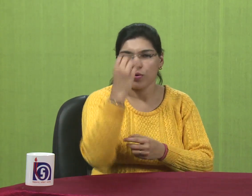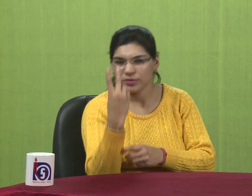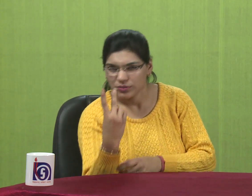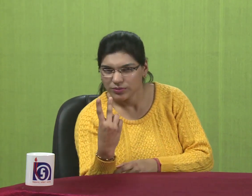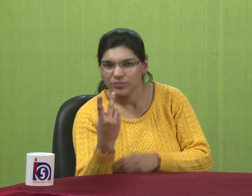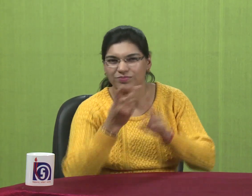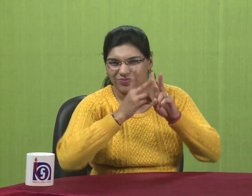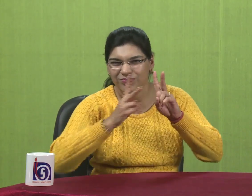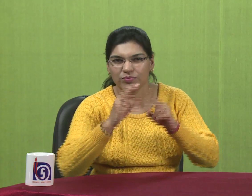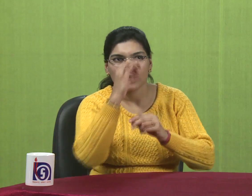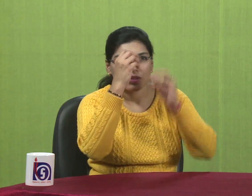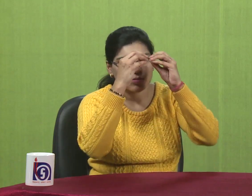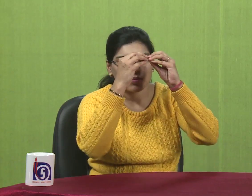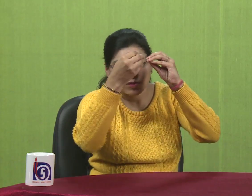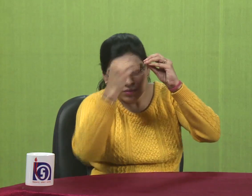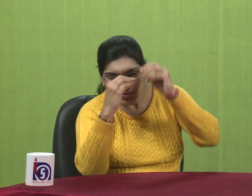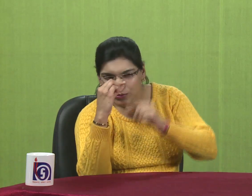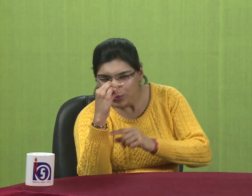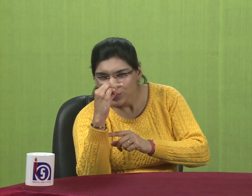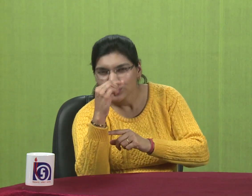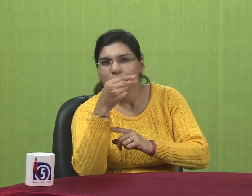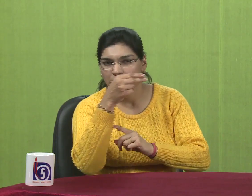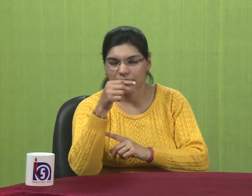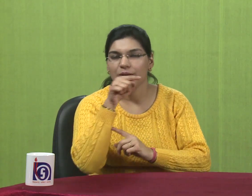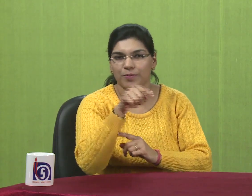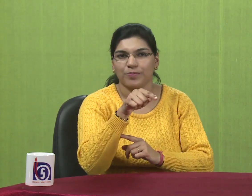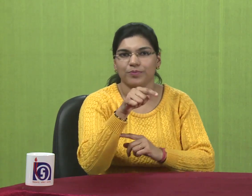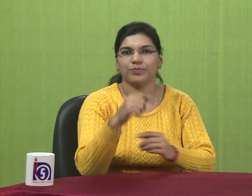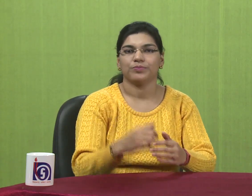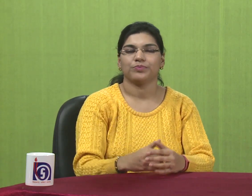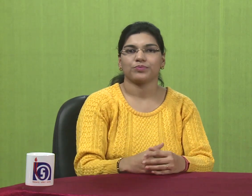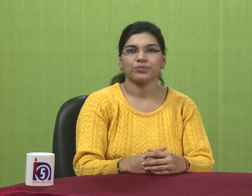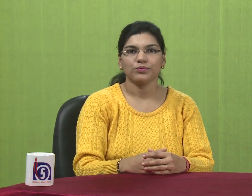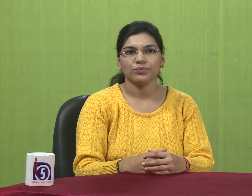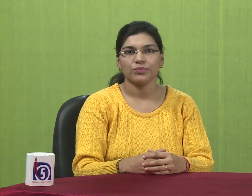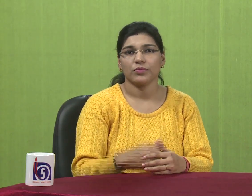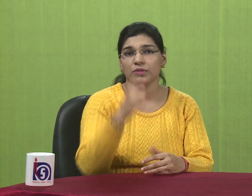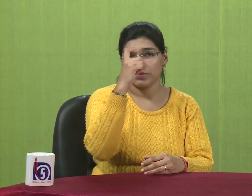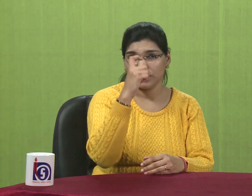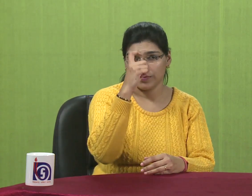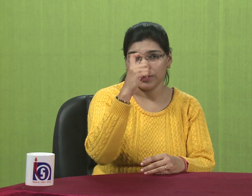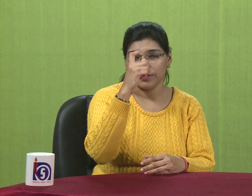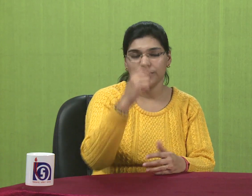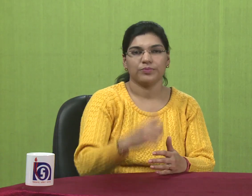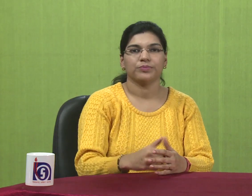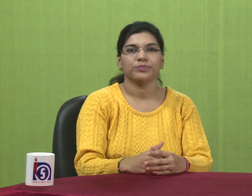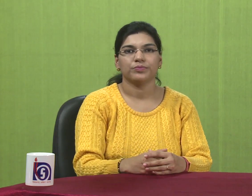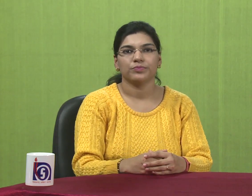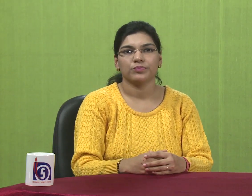So when you use chemical formulas like H2O or something like that, so the 2 is small, you can use subscript